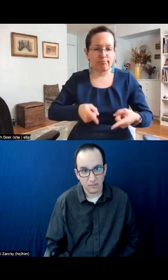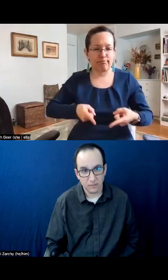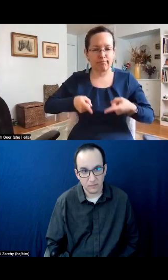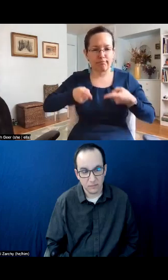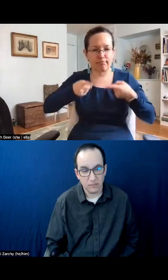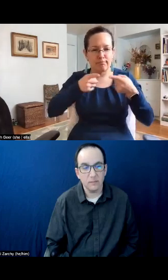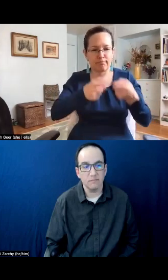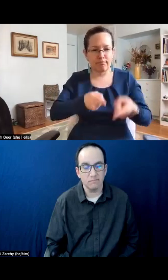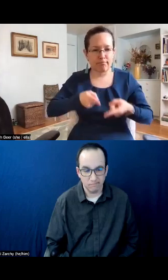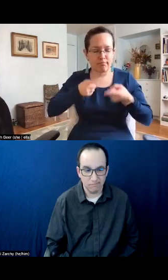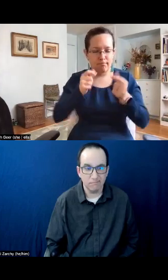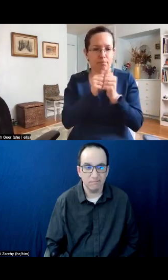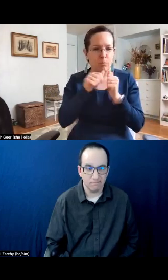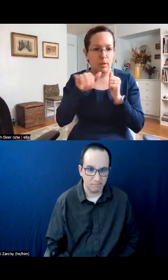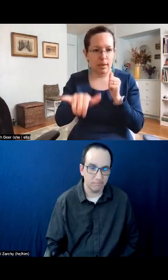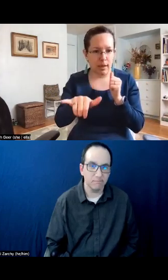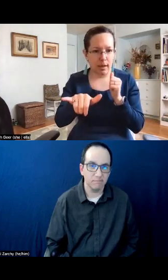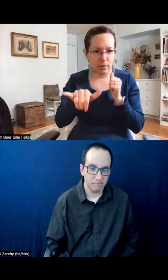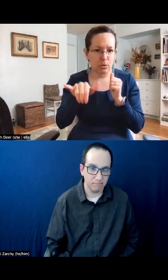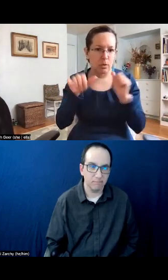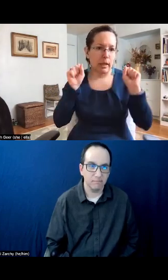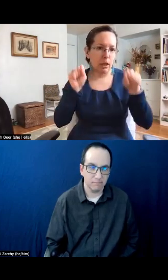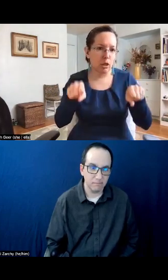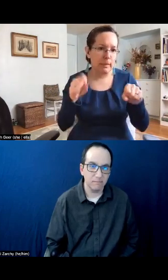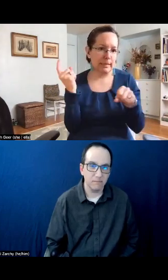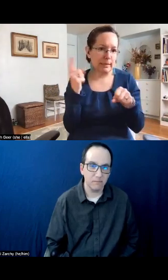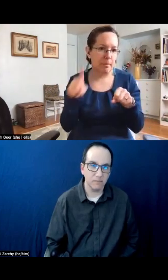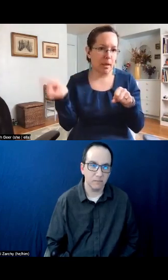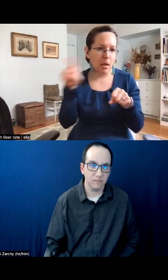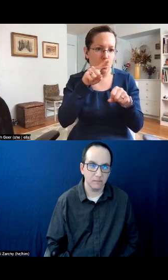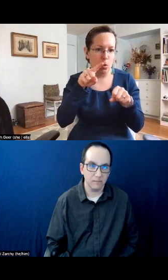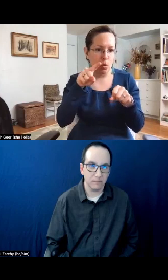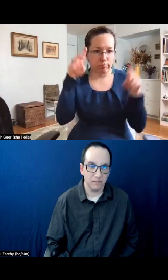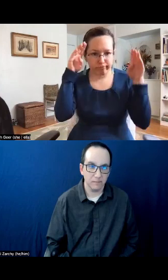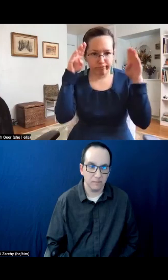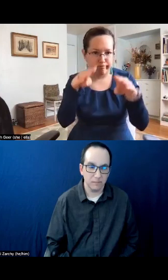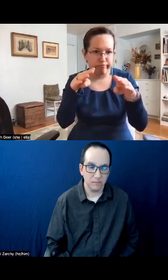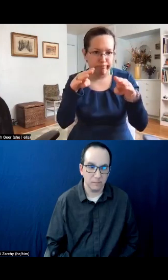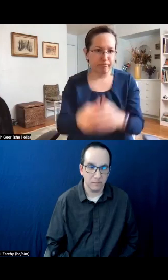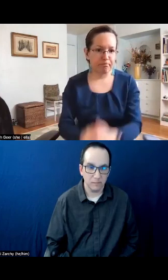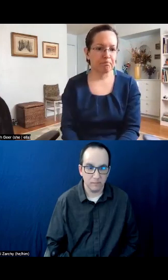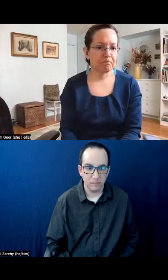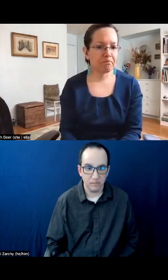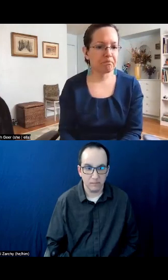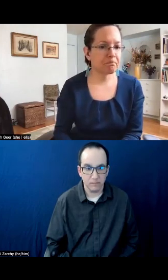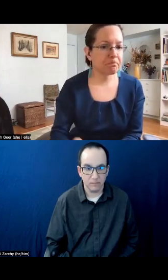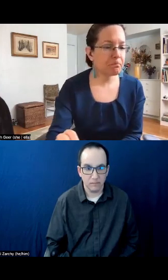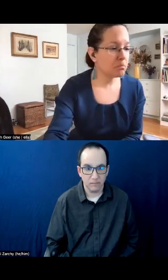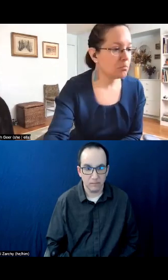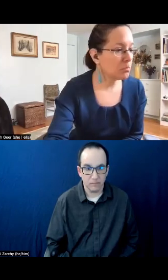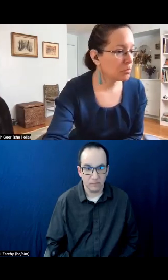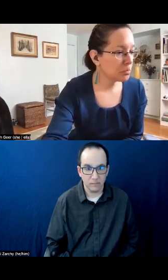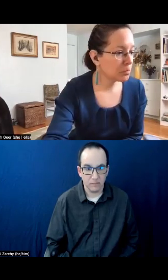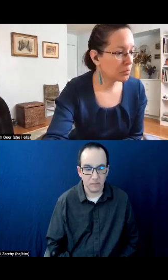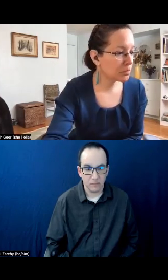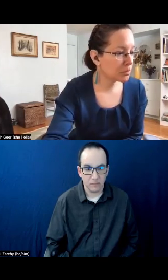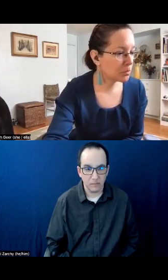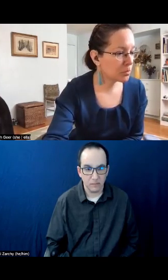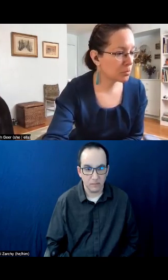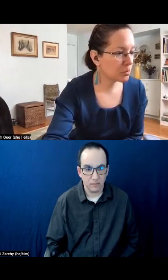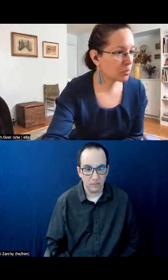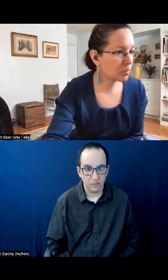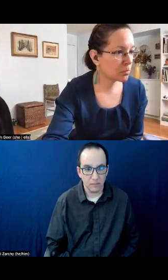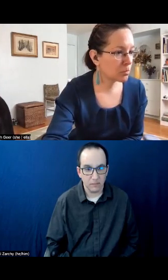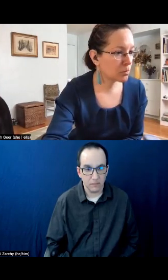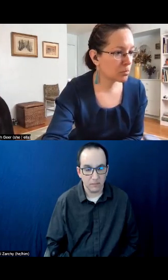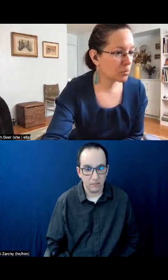to lay, especially within our language deprived population, you will see them struggle with the creation and